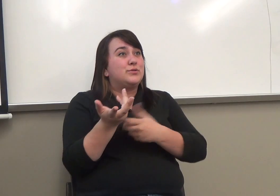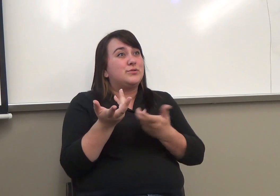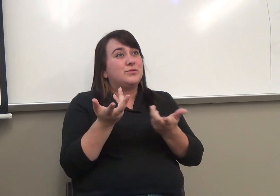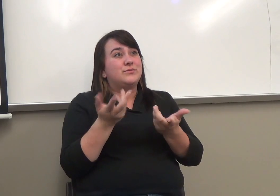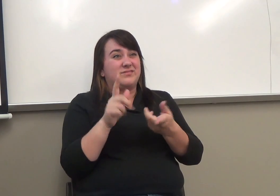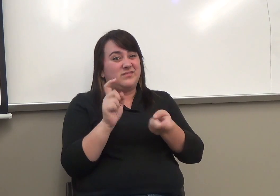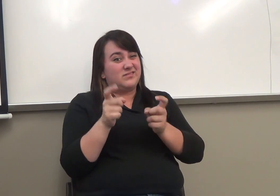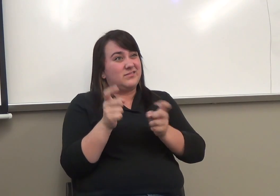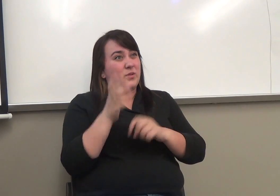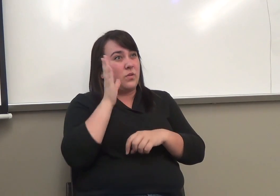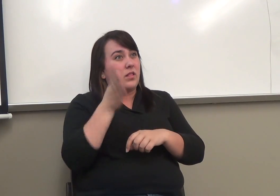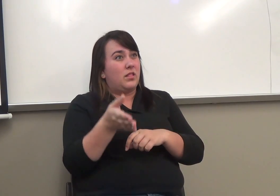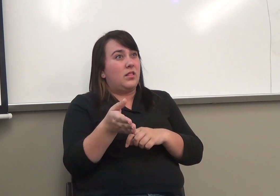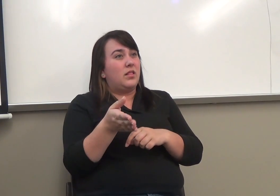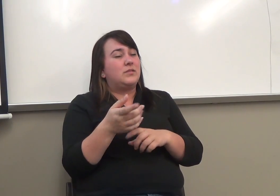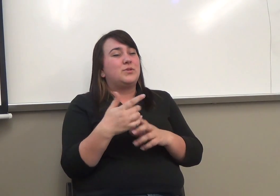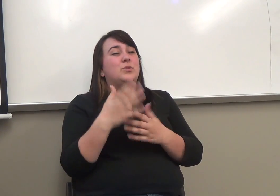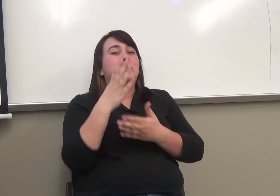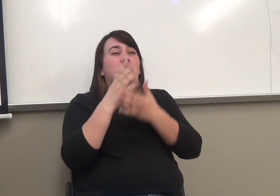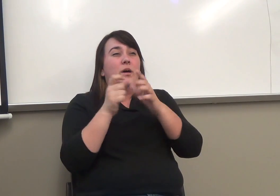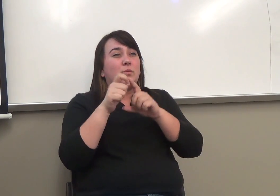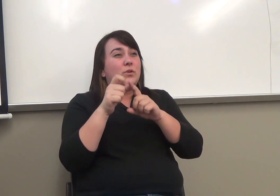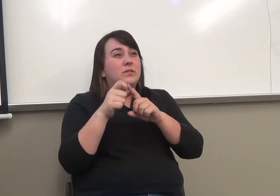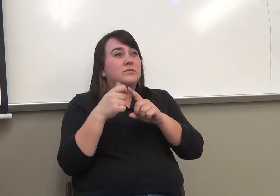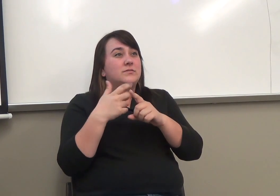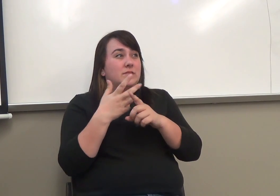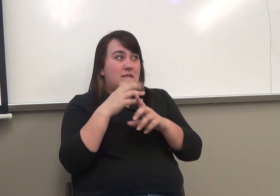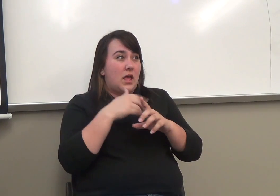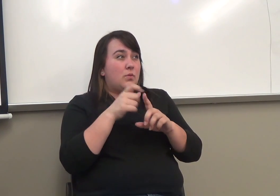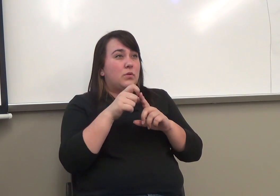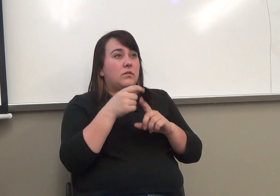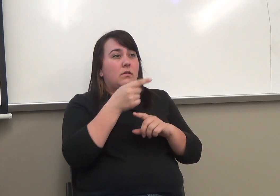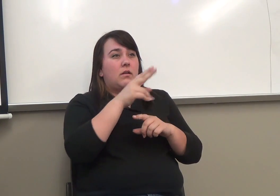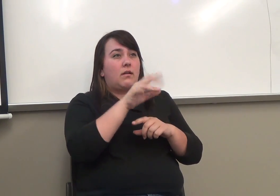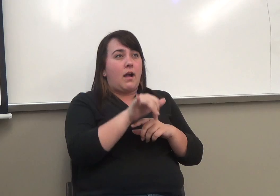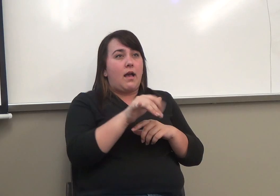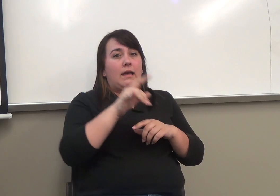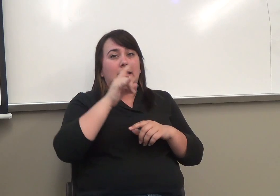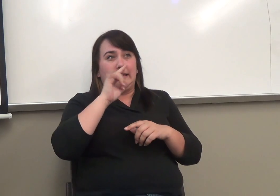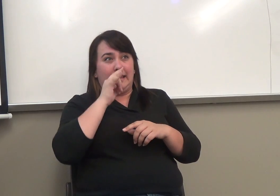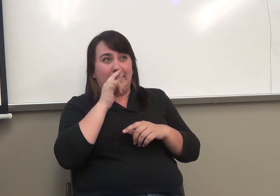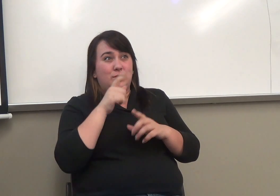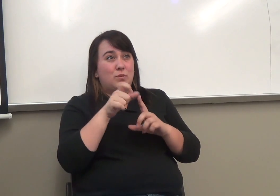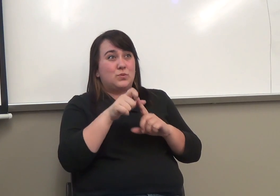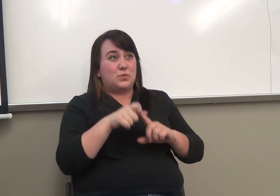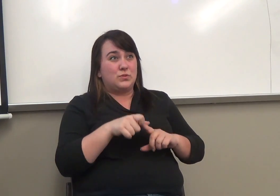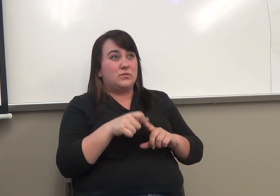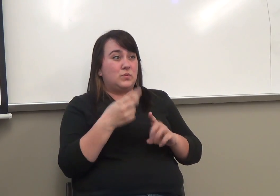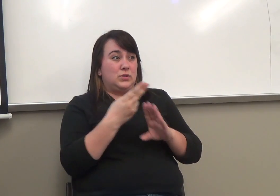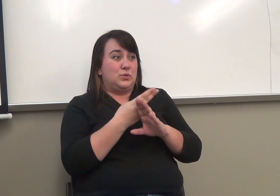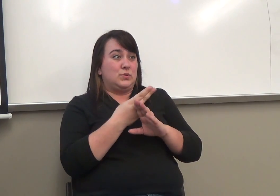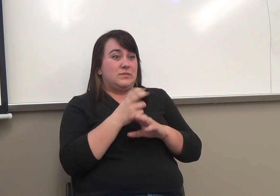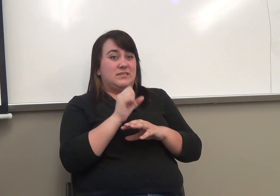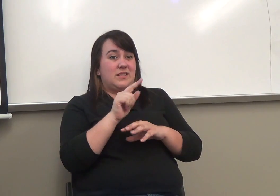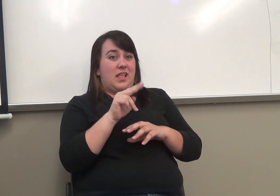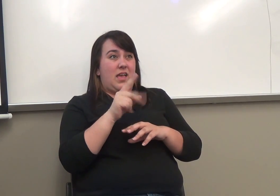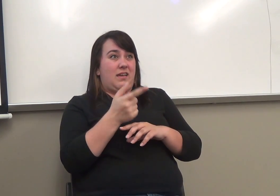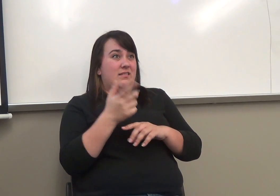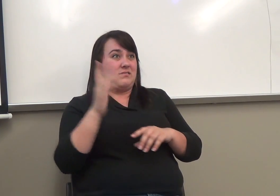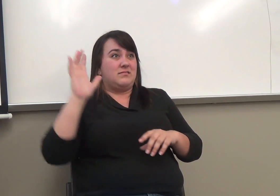of the words that have been, like that's where guy and kid came from. They were slang hundreds of years ago.